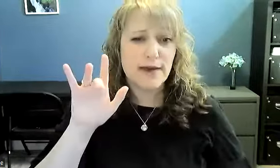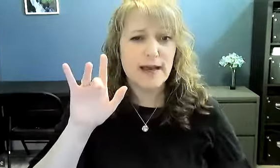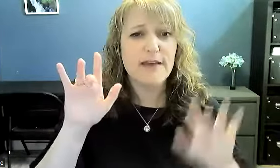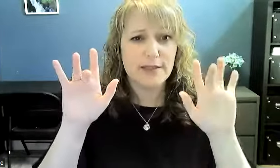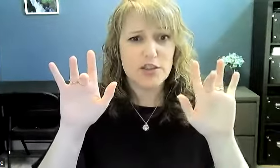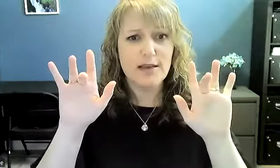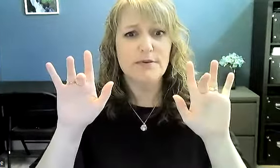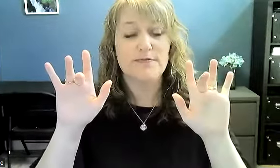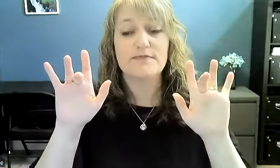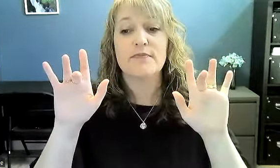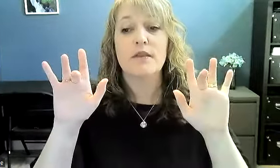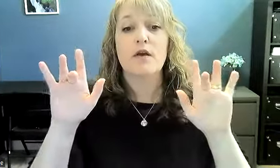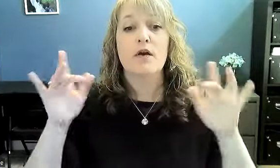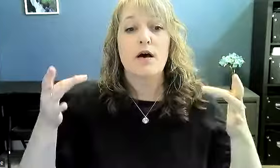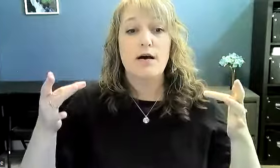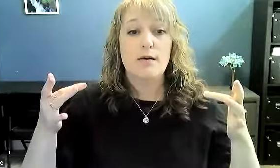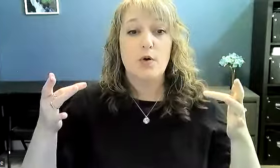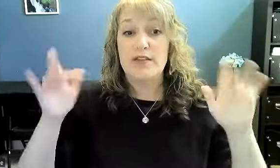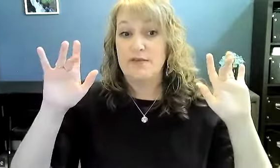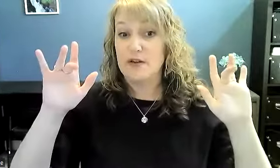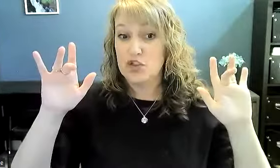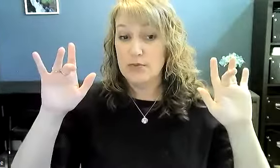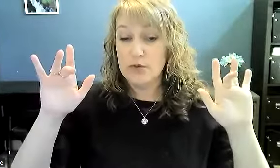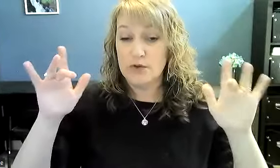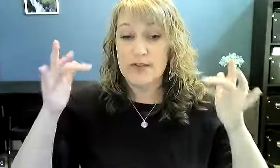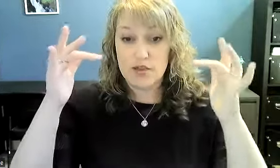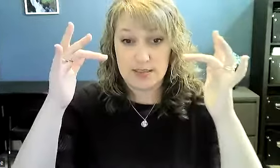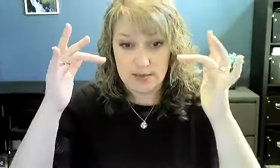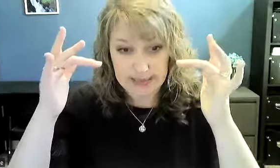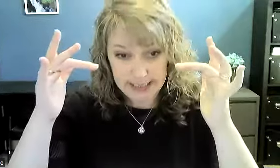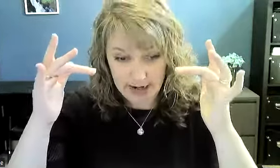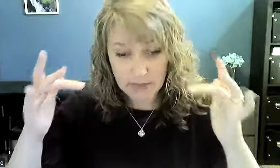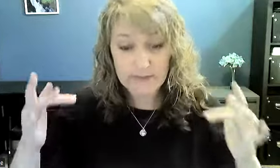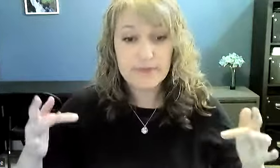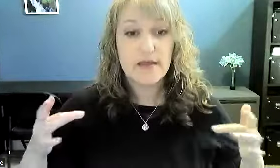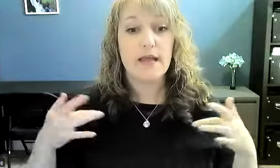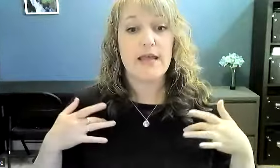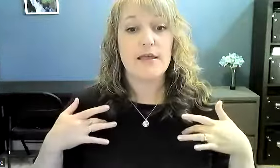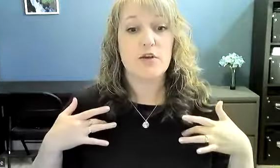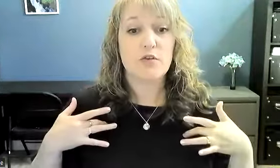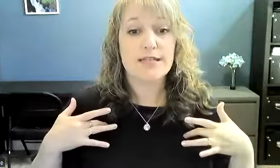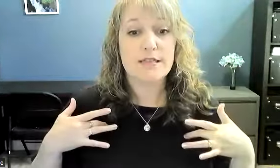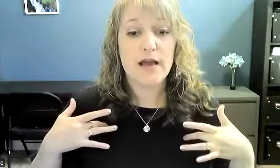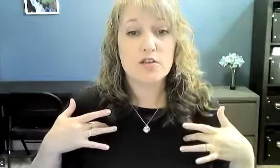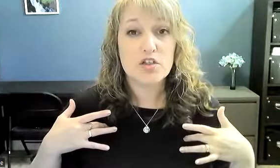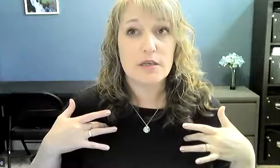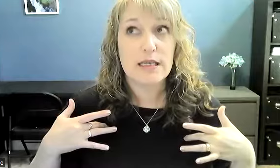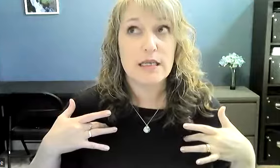Y25 hand shape. Only the fingers don't move, they just stick out. And then you're going to touch